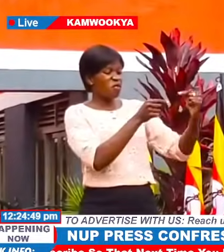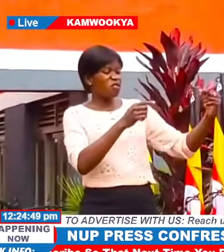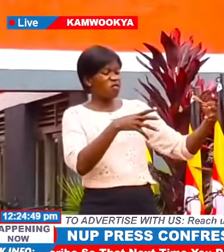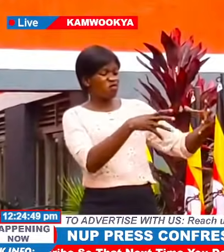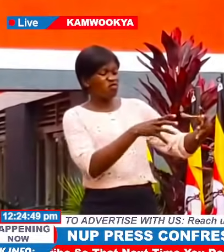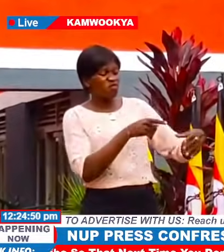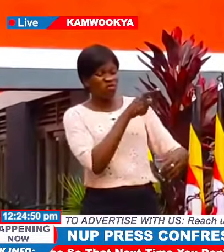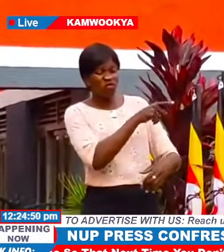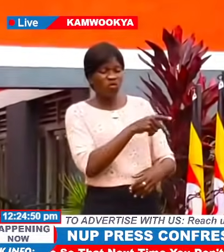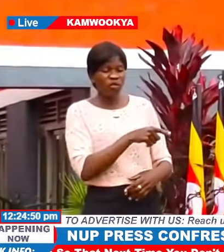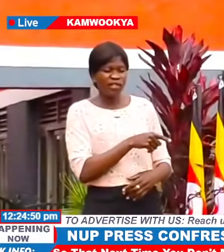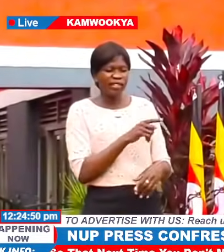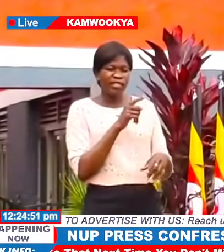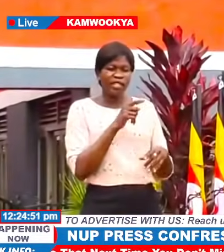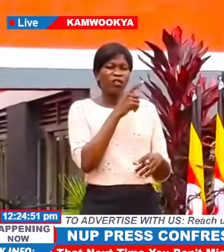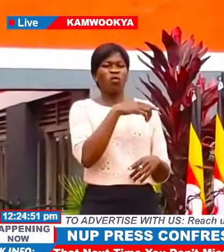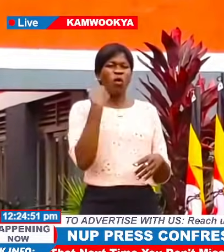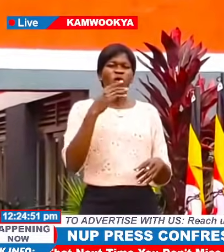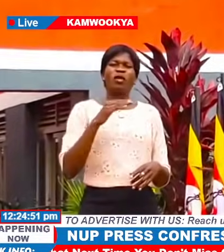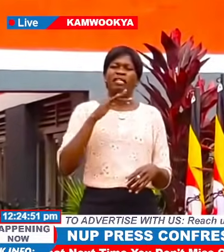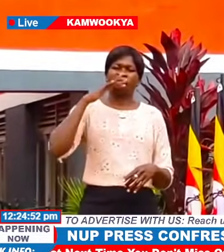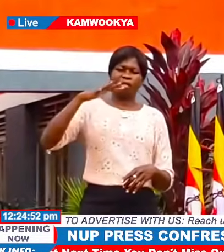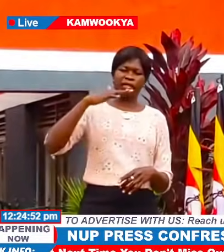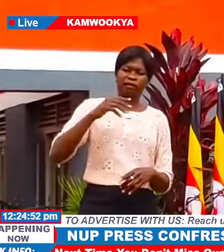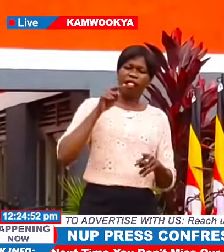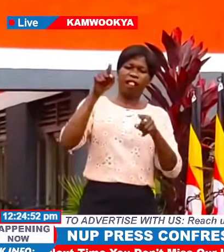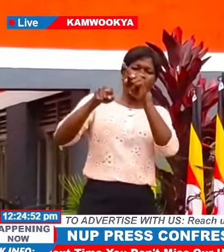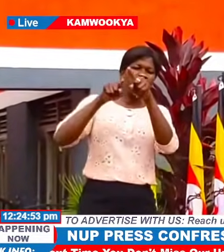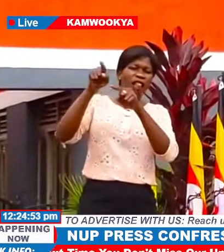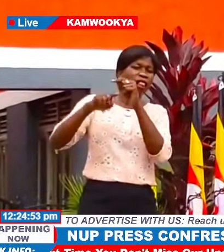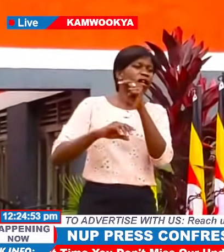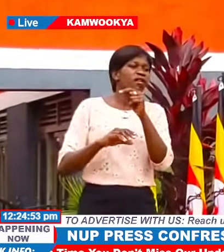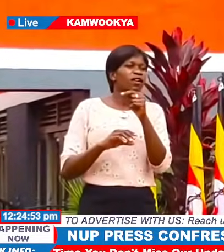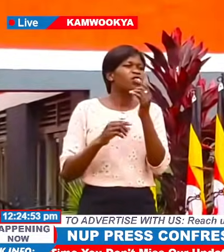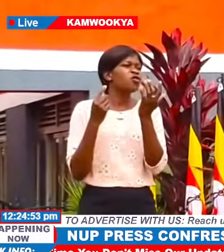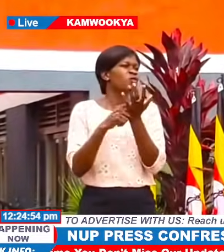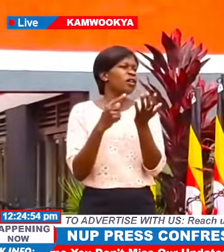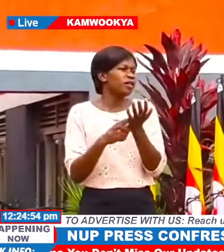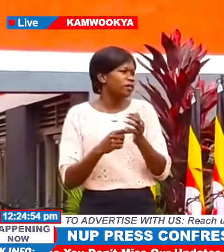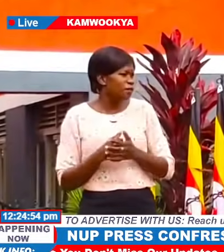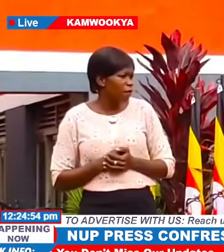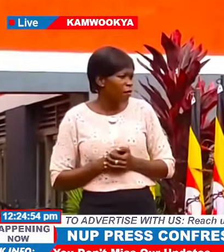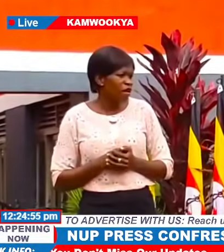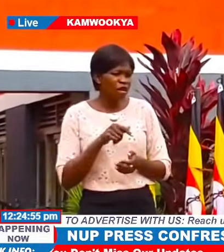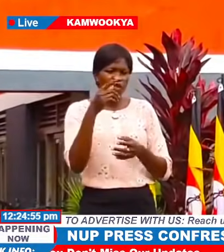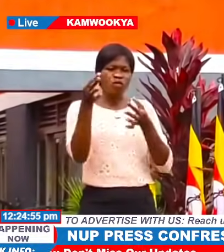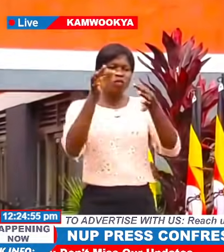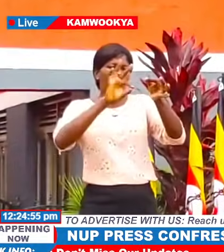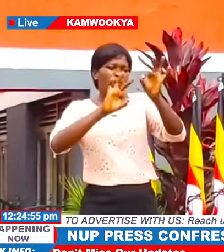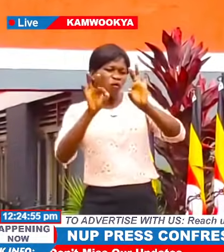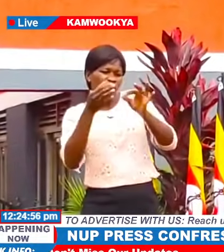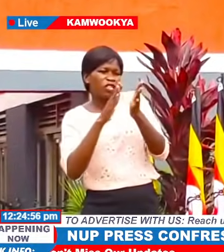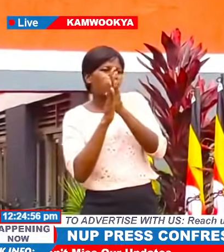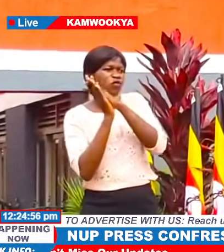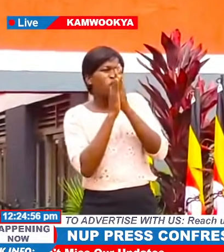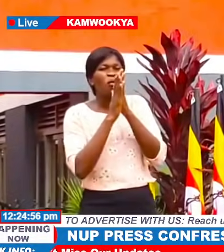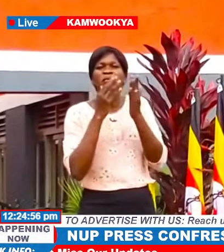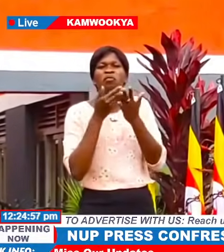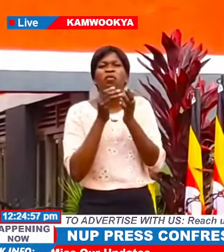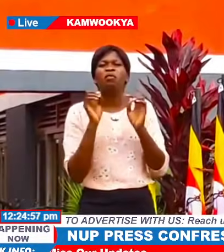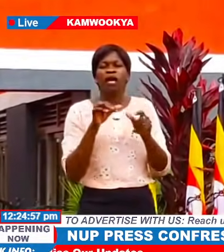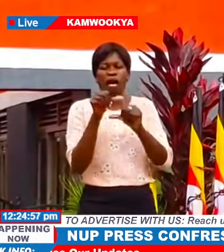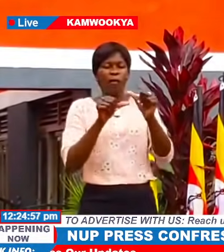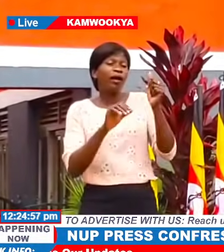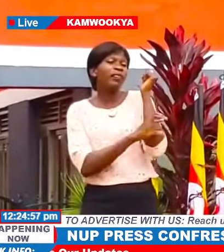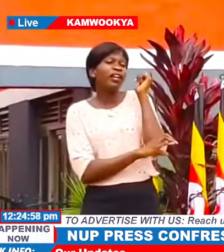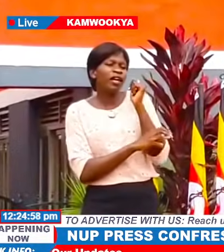in the media, that you speak ill of your country, that you write stories that are not good about your country, and so on and so